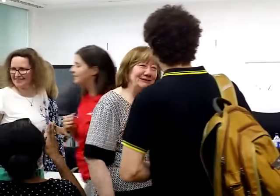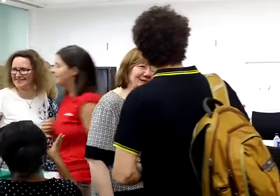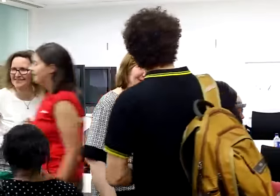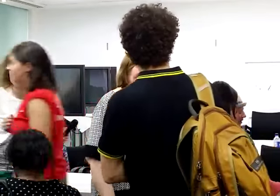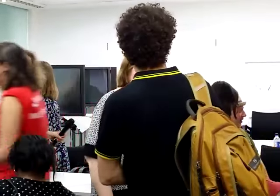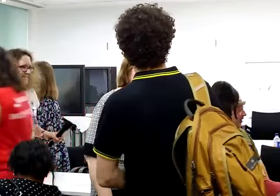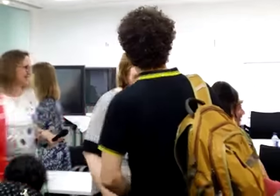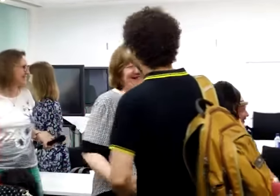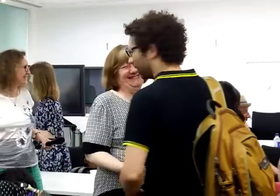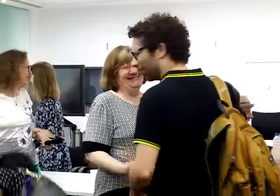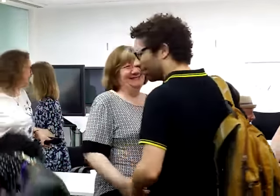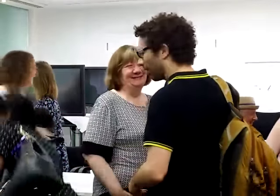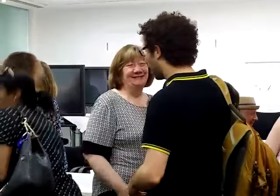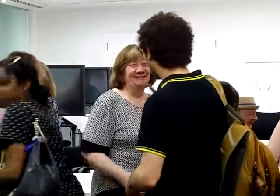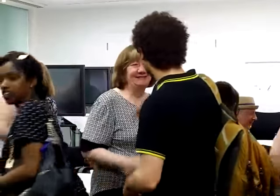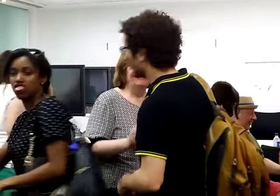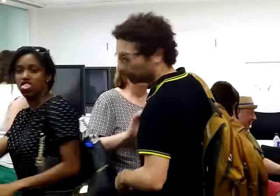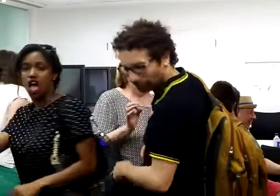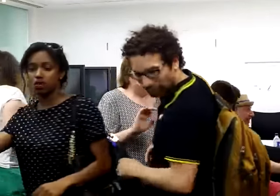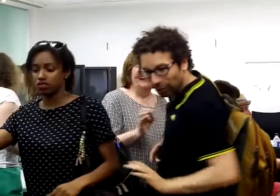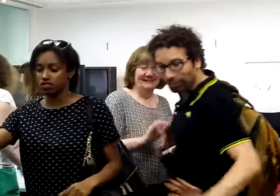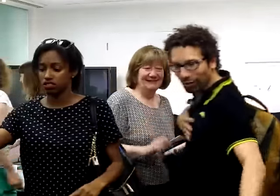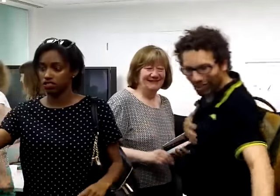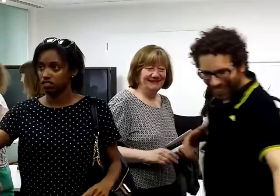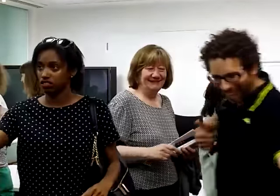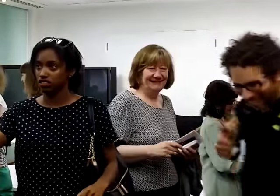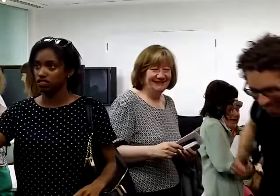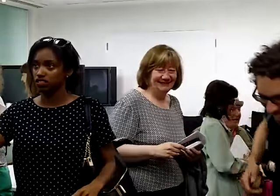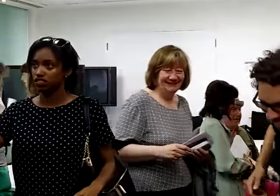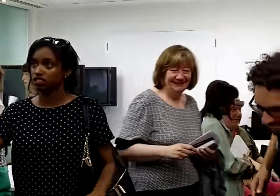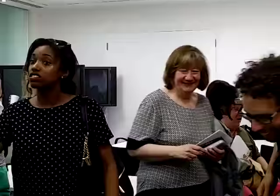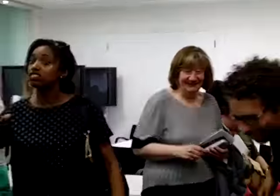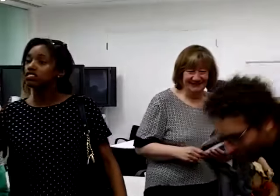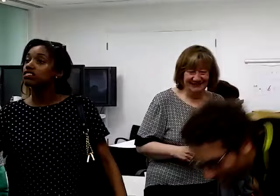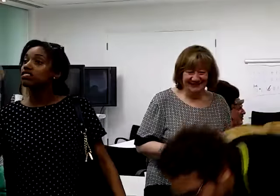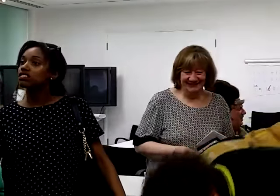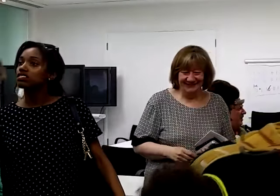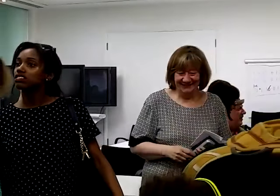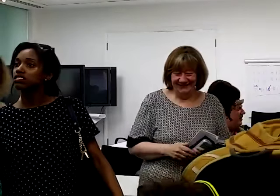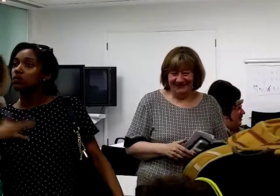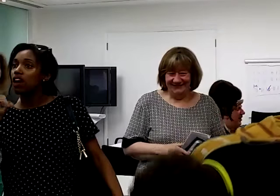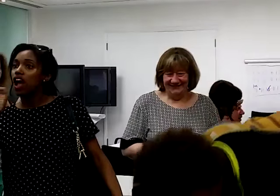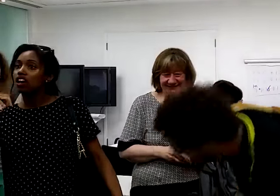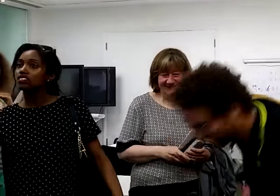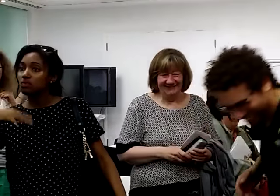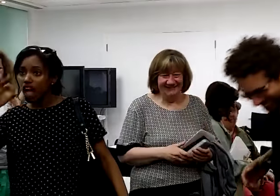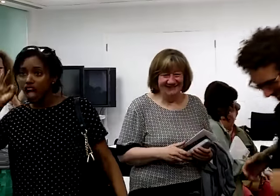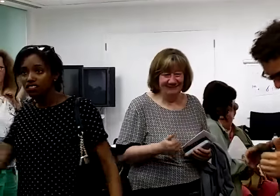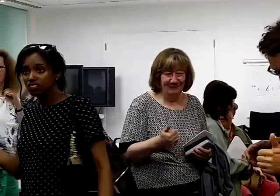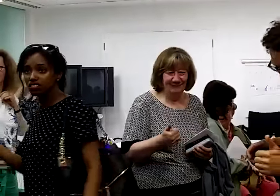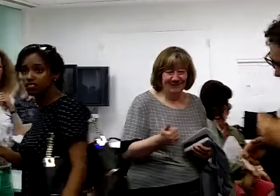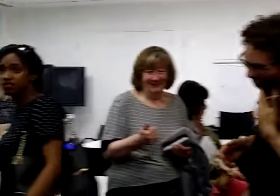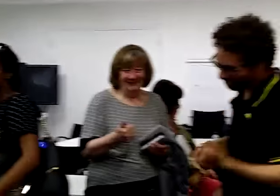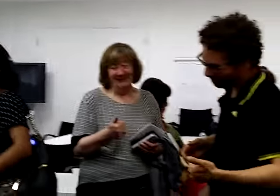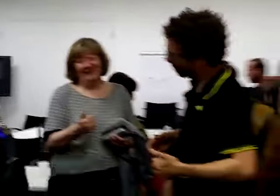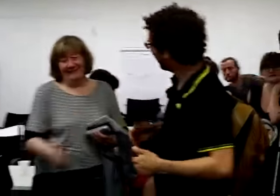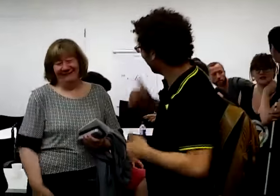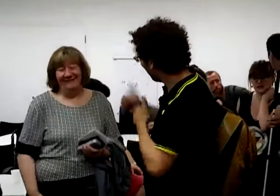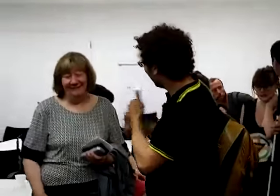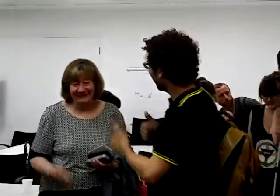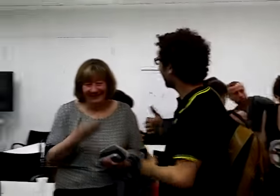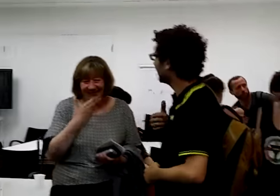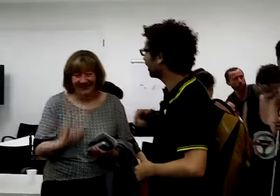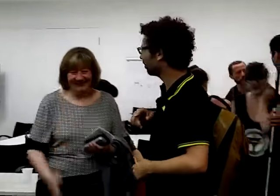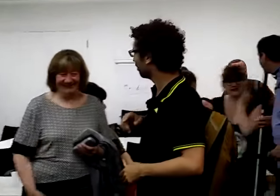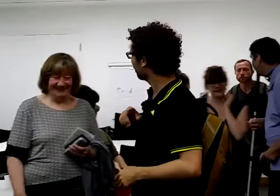that the live streams are okay. I should have actually made more a point of actually